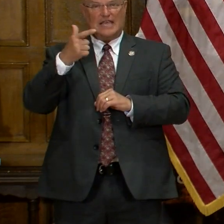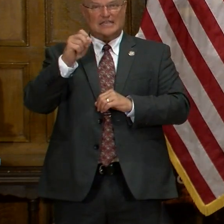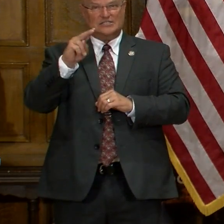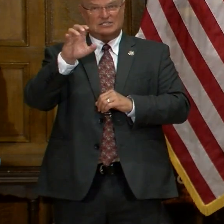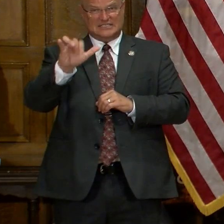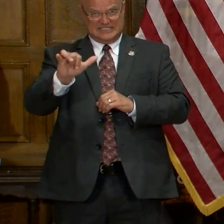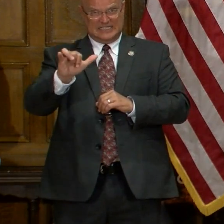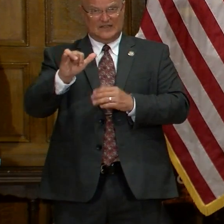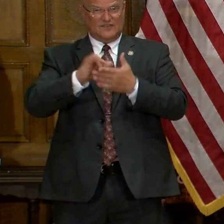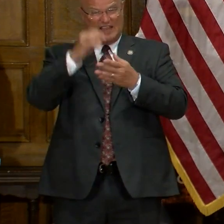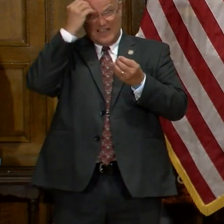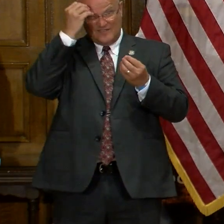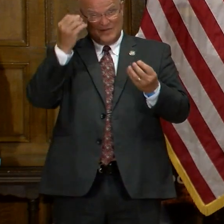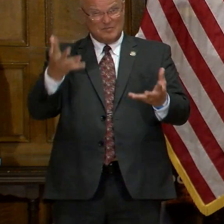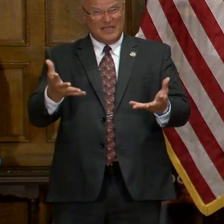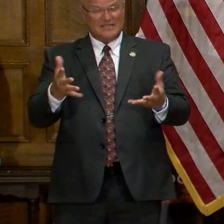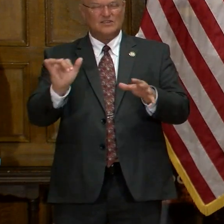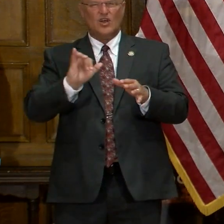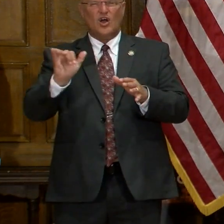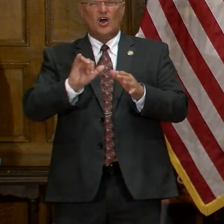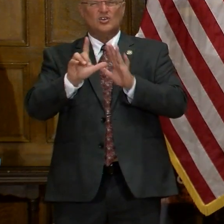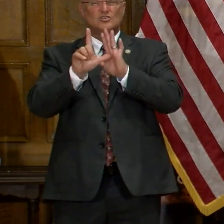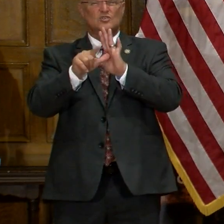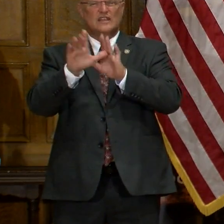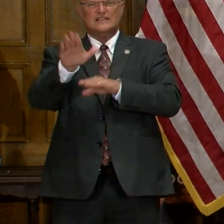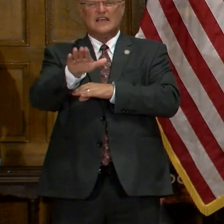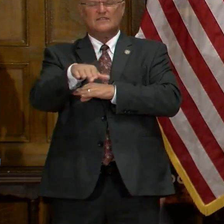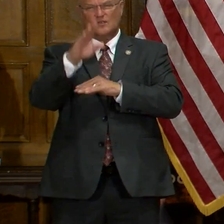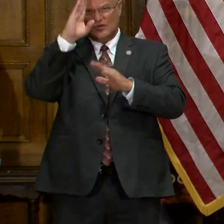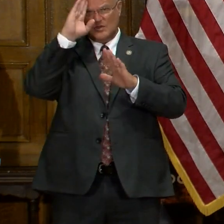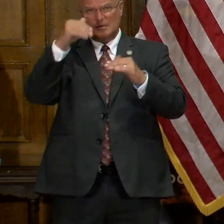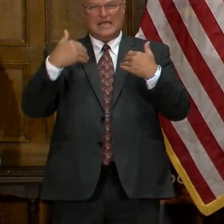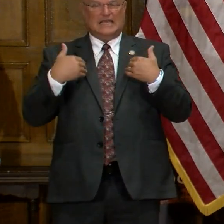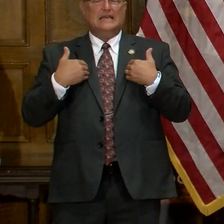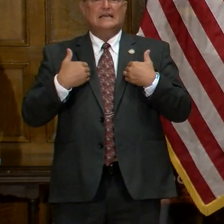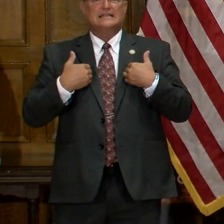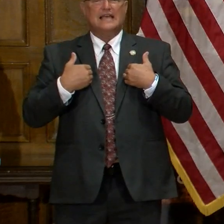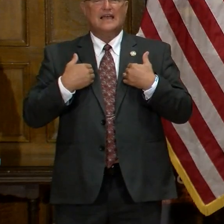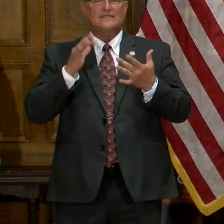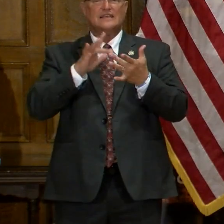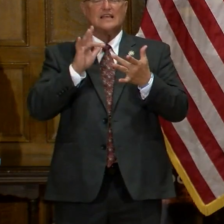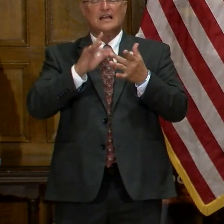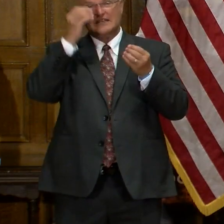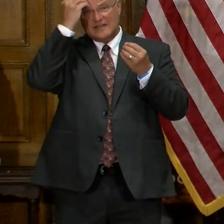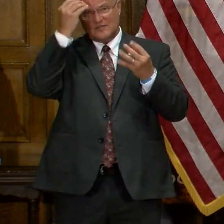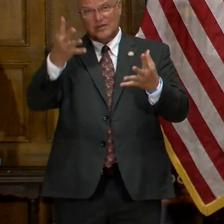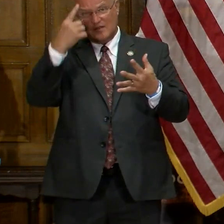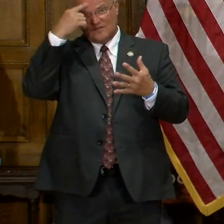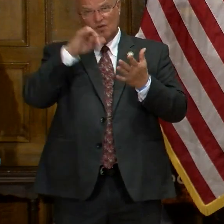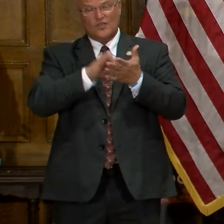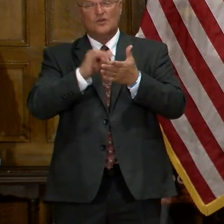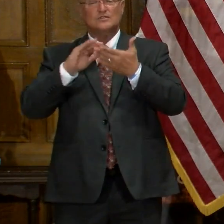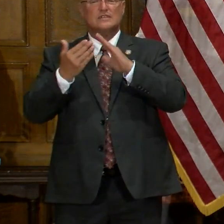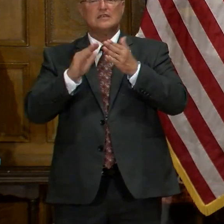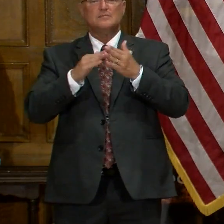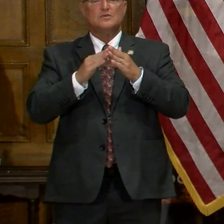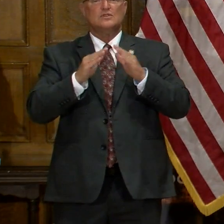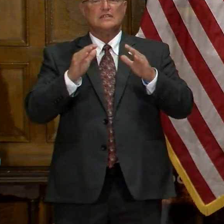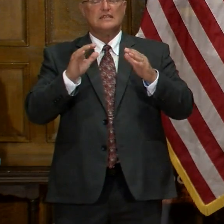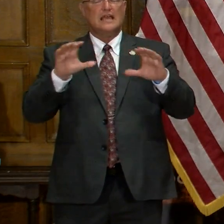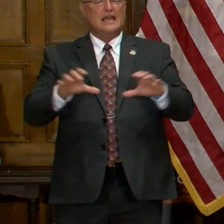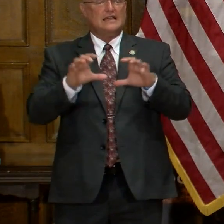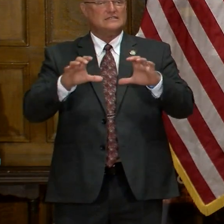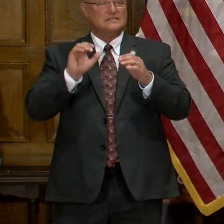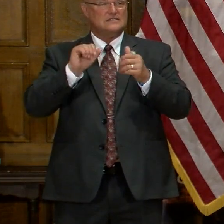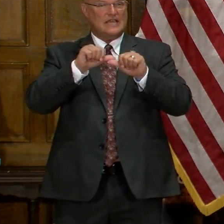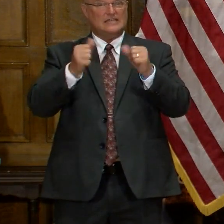that information. And also later today, we should expect to have the contact information for those community action agencies